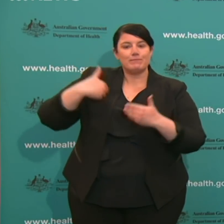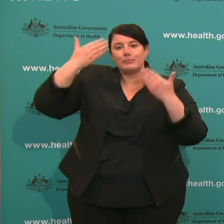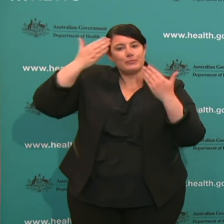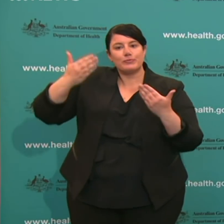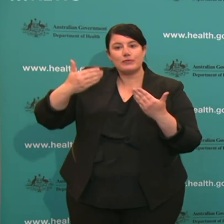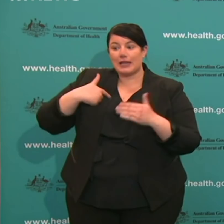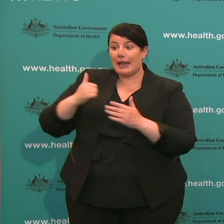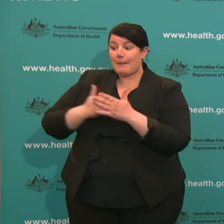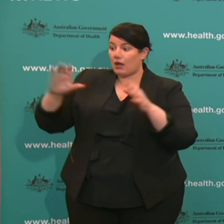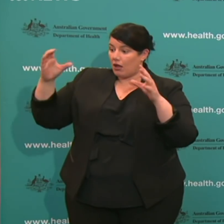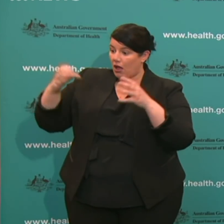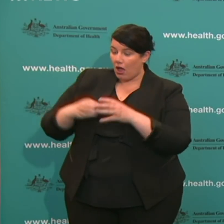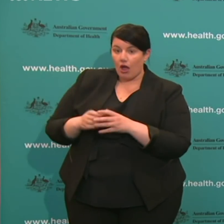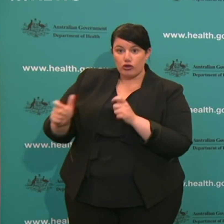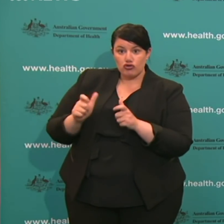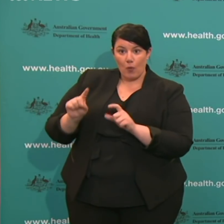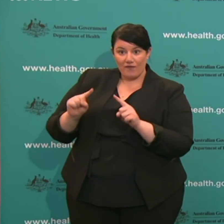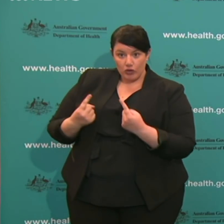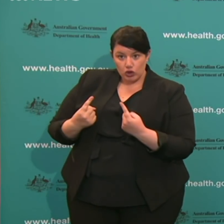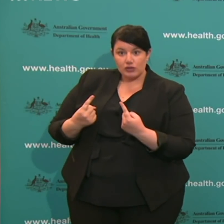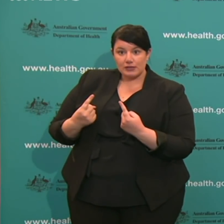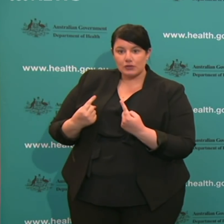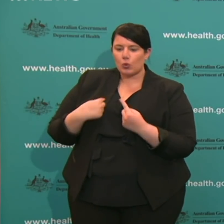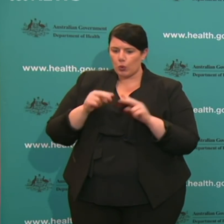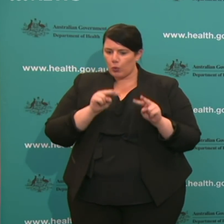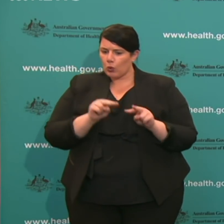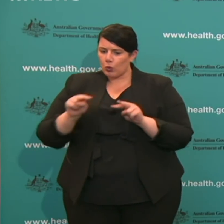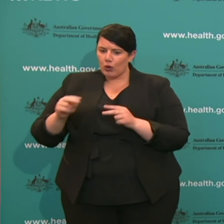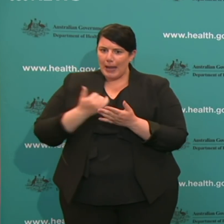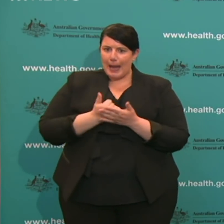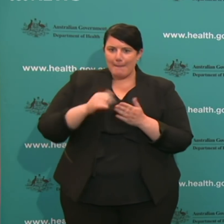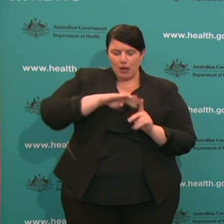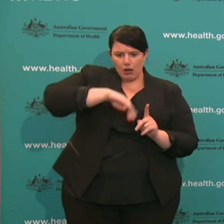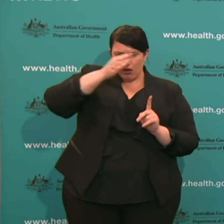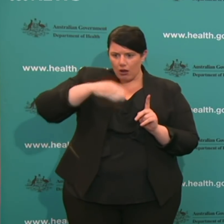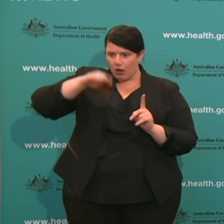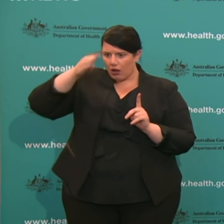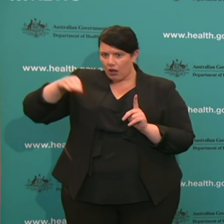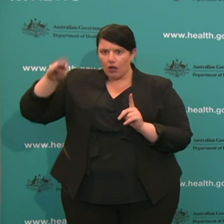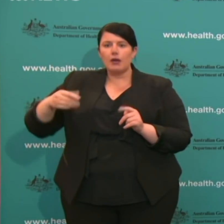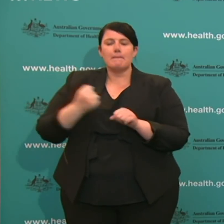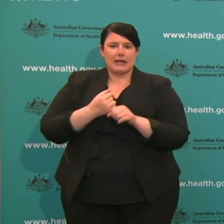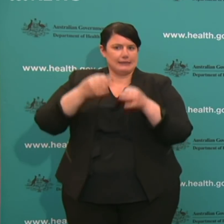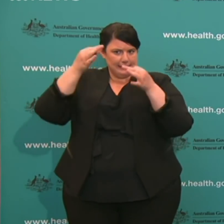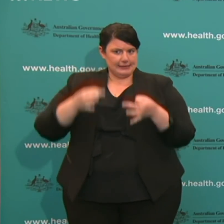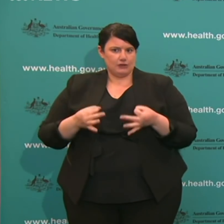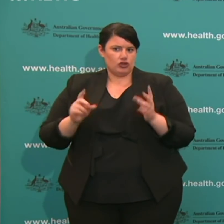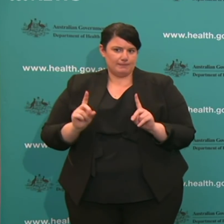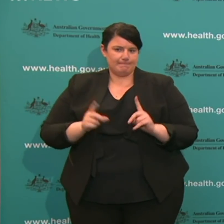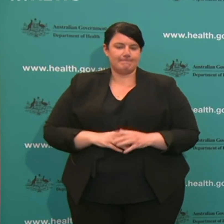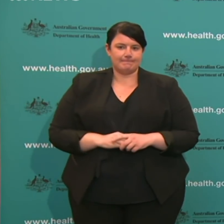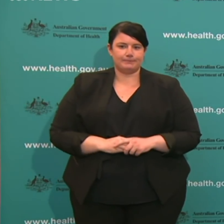and again, it'll be the day-to-day numbers and watching the trend in the coming weeks that will enable us to answer that